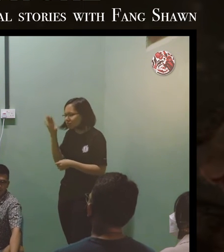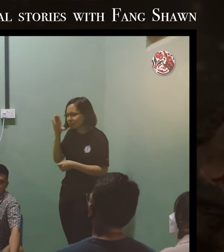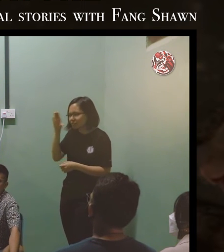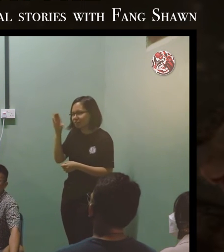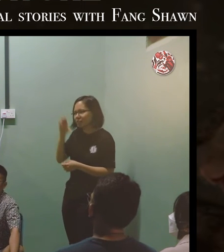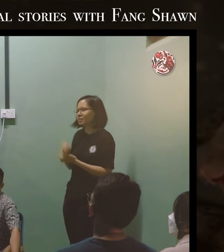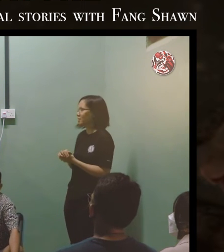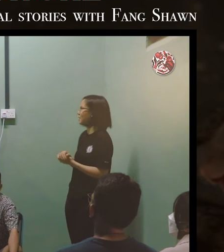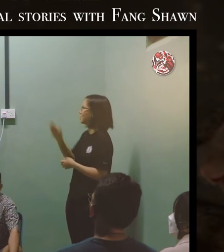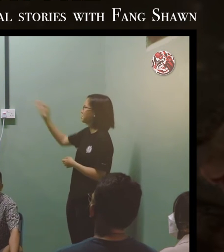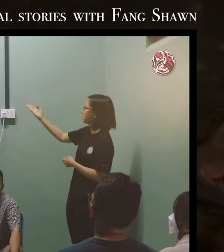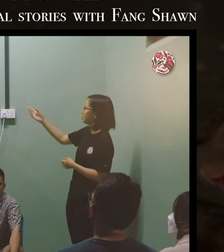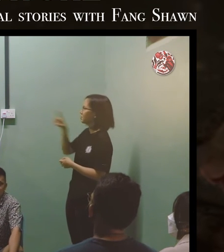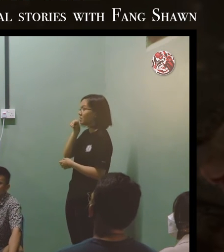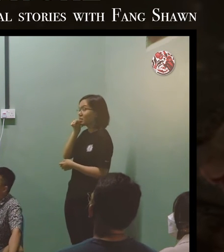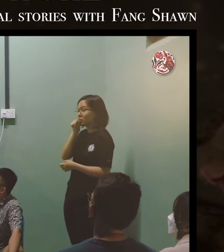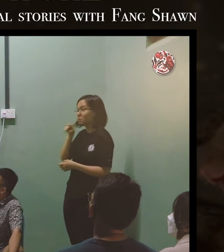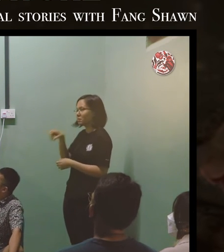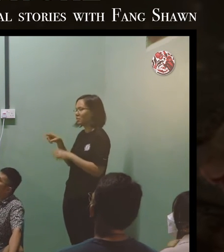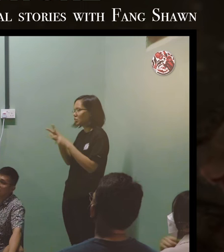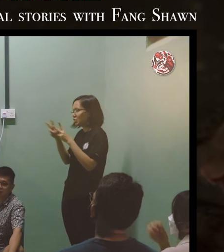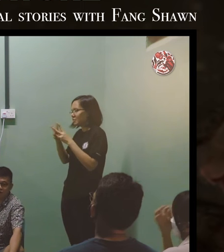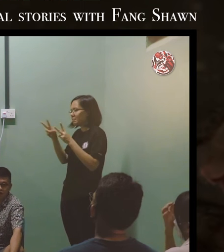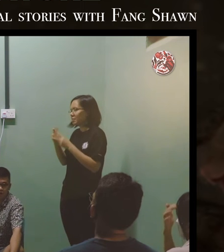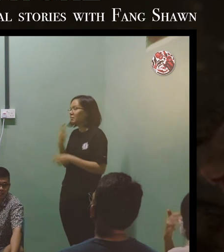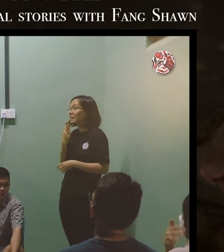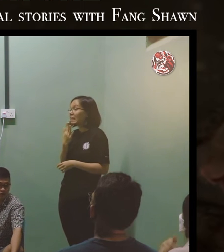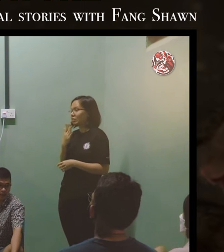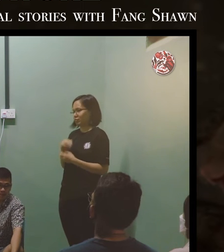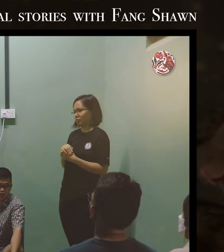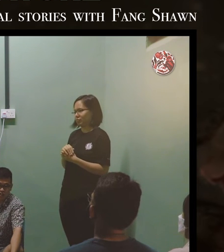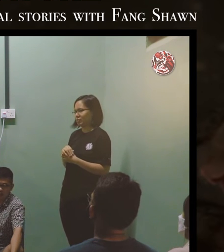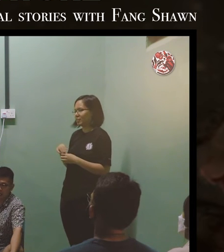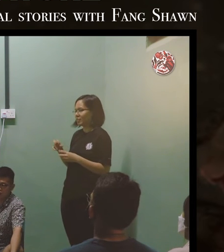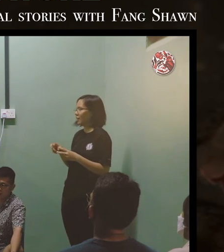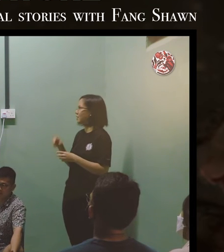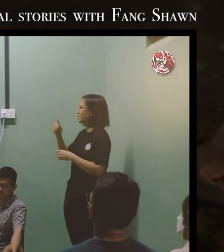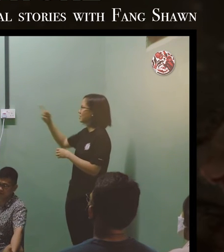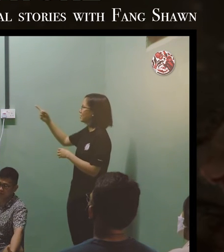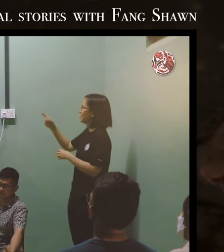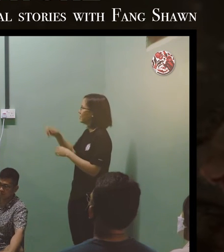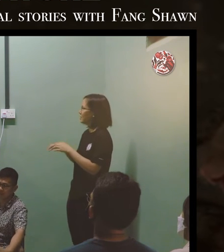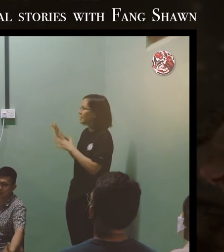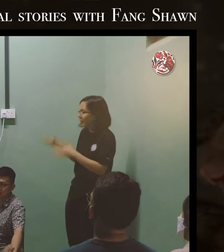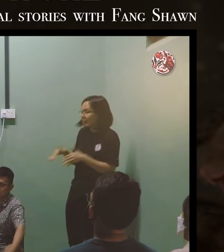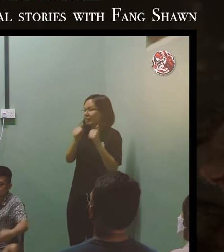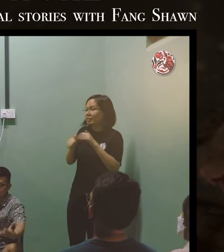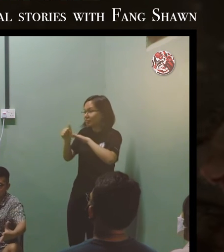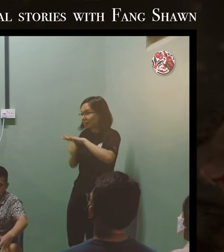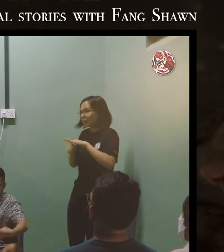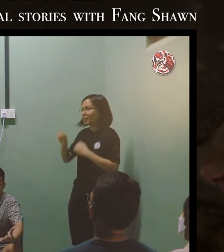The bird, very colourful, right? It's a clear target for example, a much larger, you know,